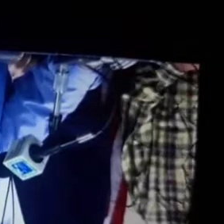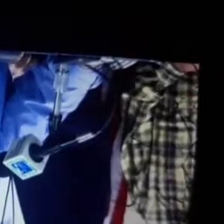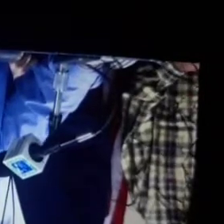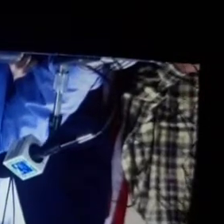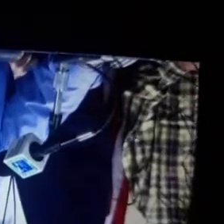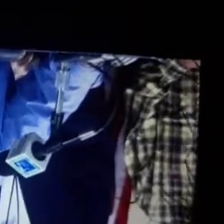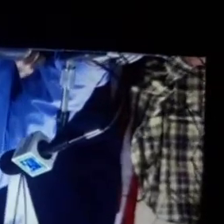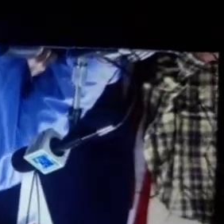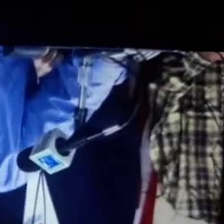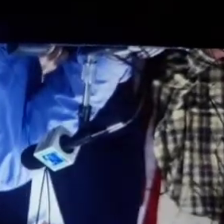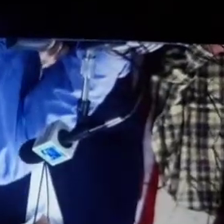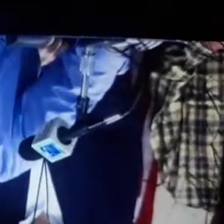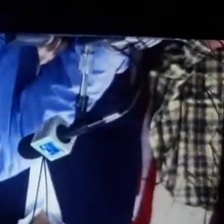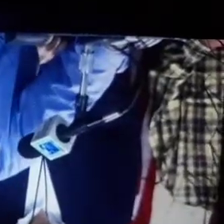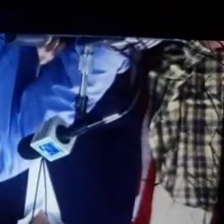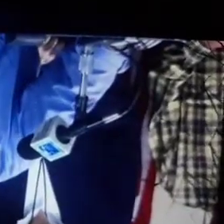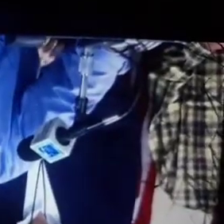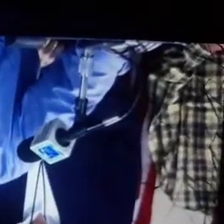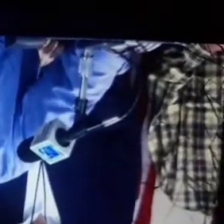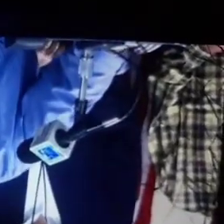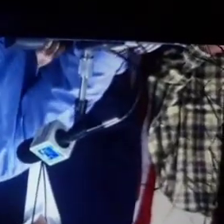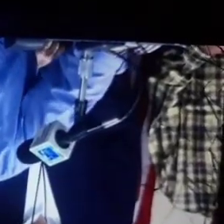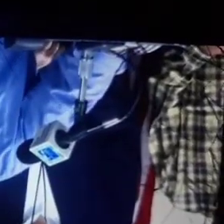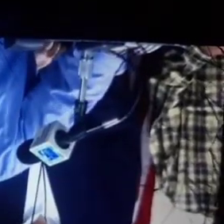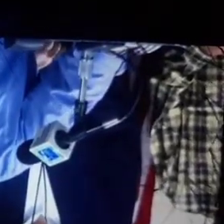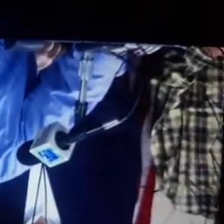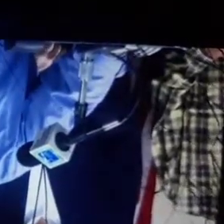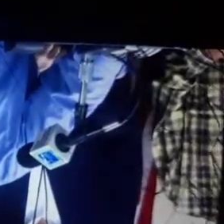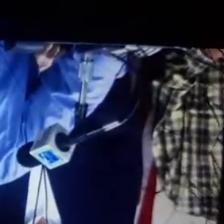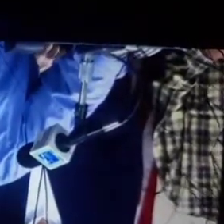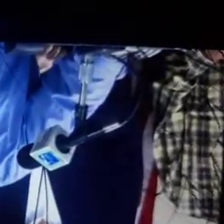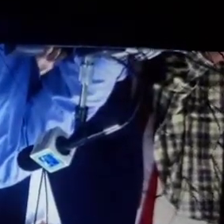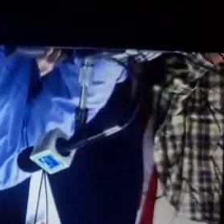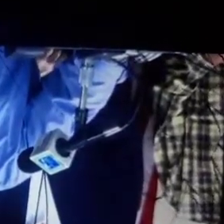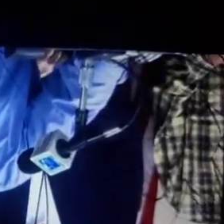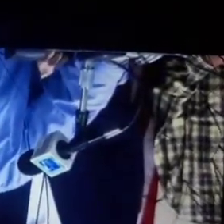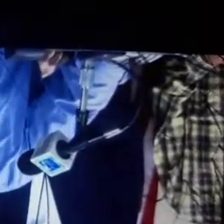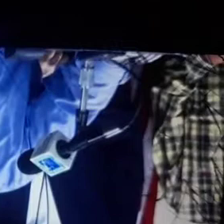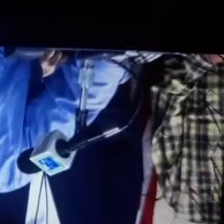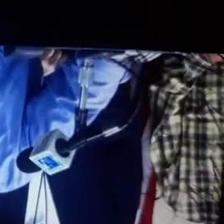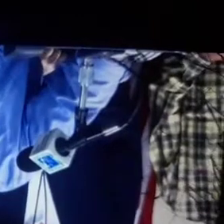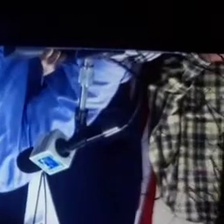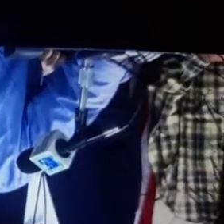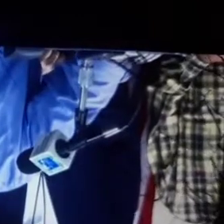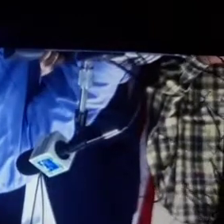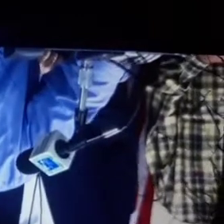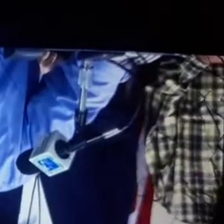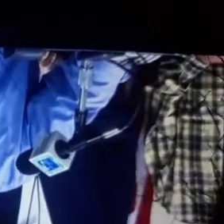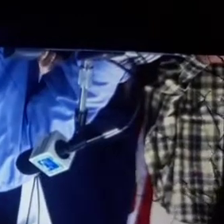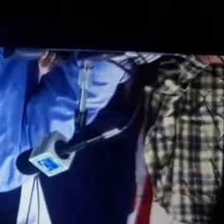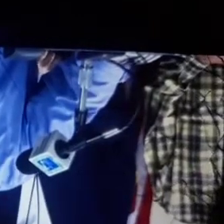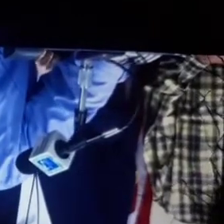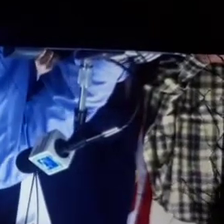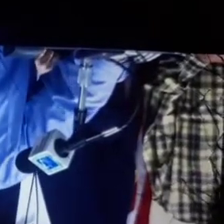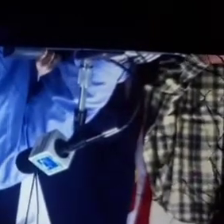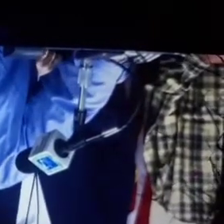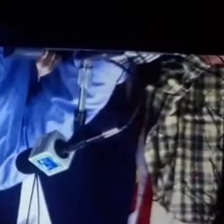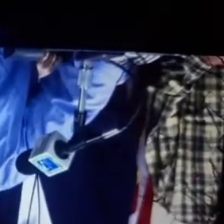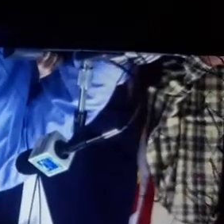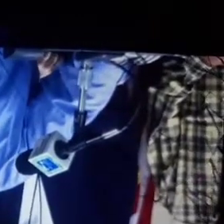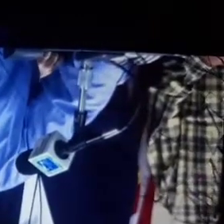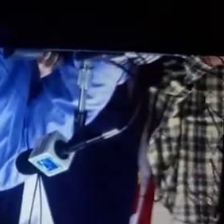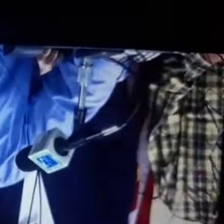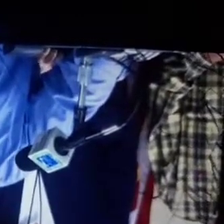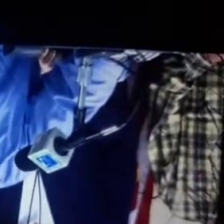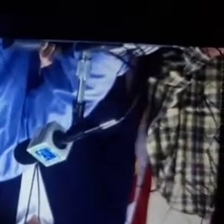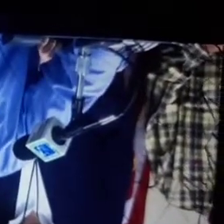Colonel Baxley and Sheriff and Mayors and all the municipal police departments, thank you. You all have been at this tirelessly for